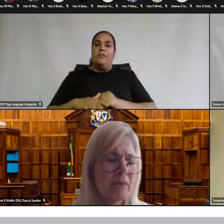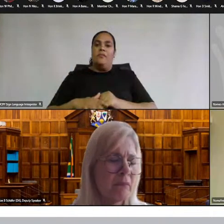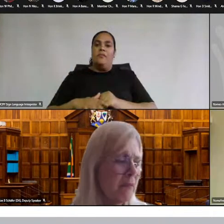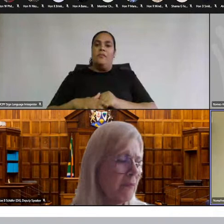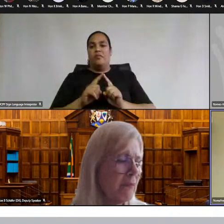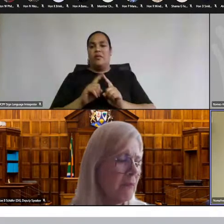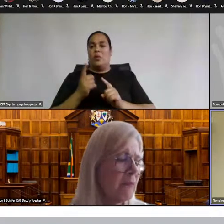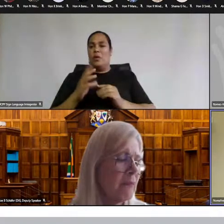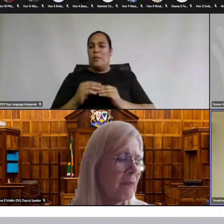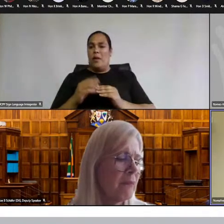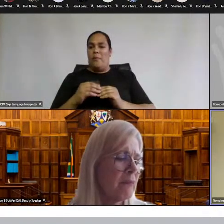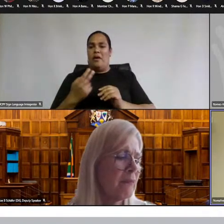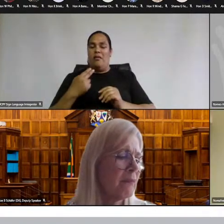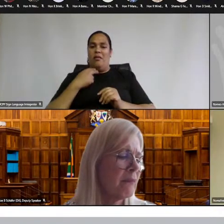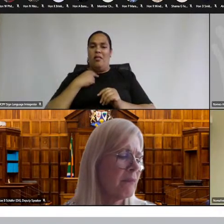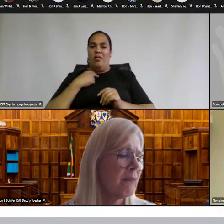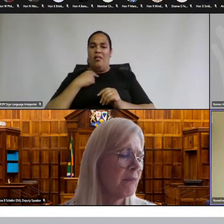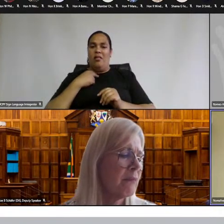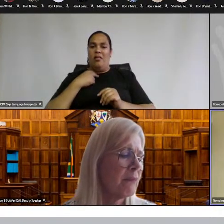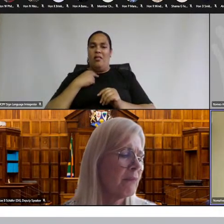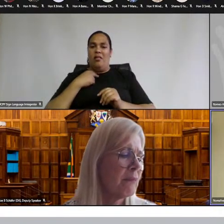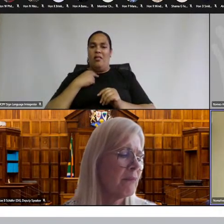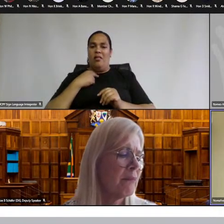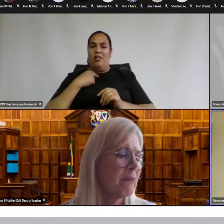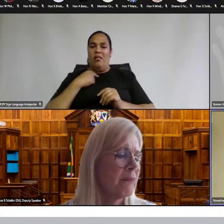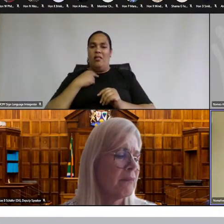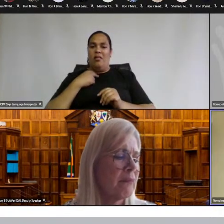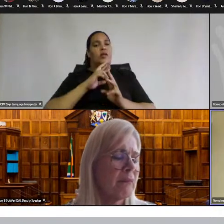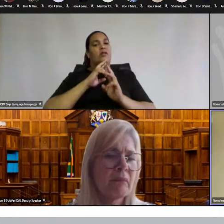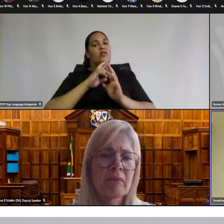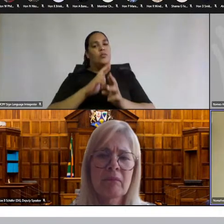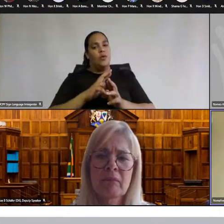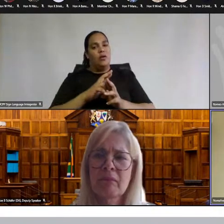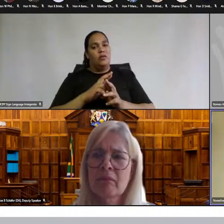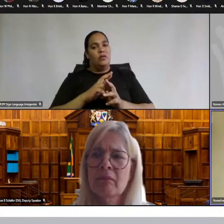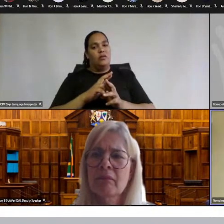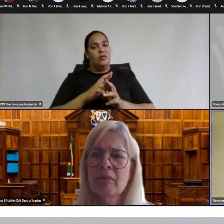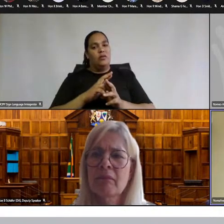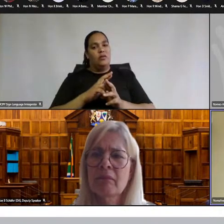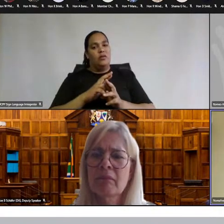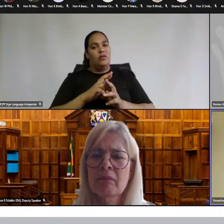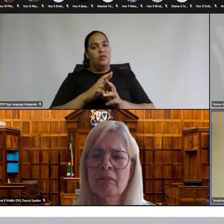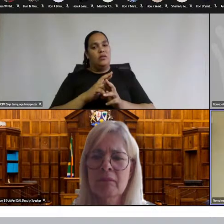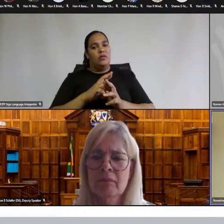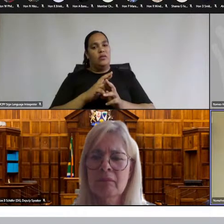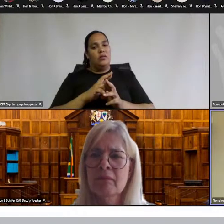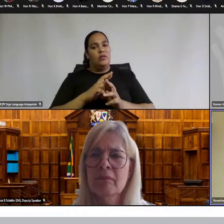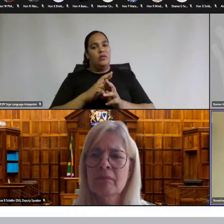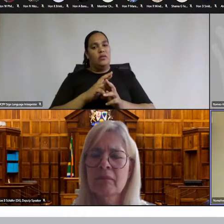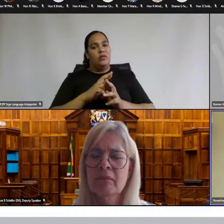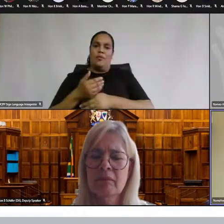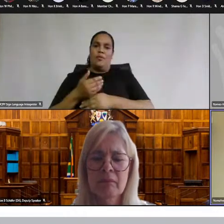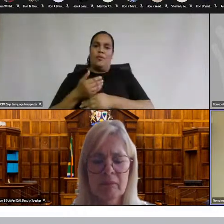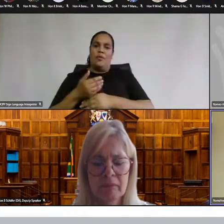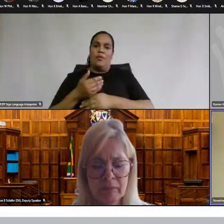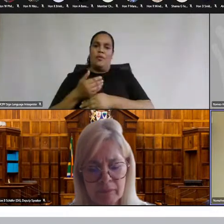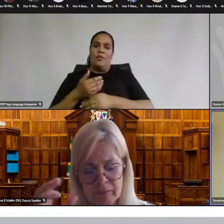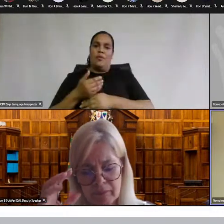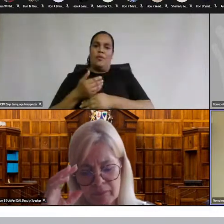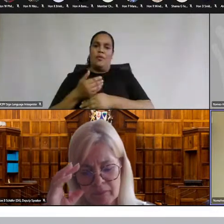that. Unfortunately, we respond by case, as I indicated earlier. You get